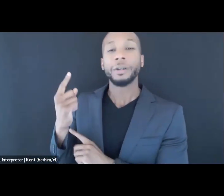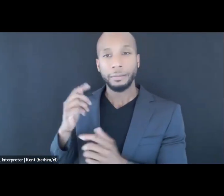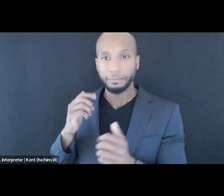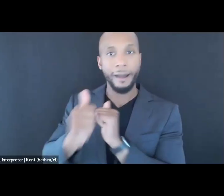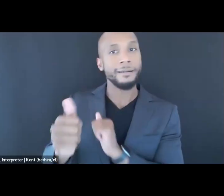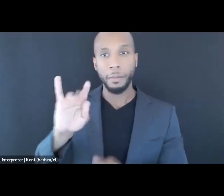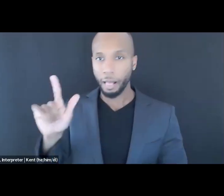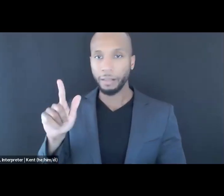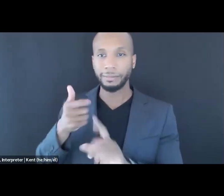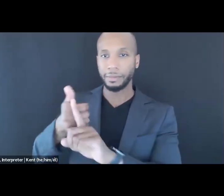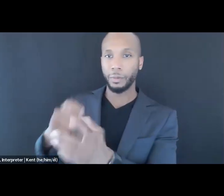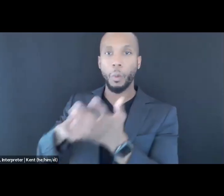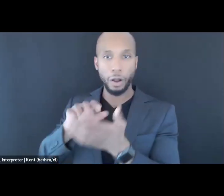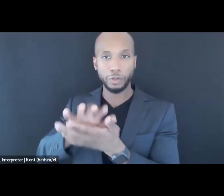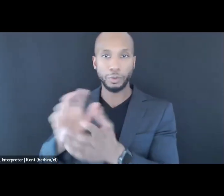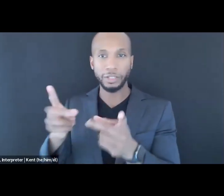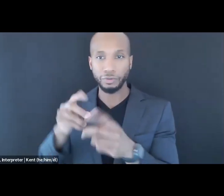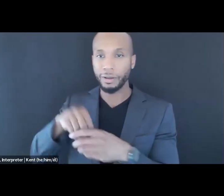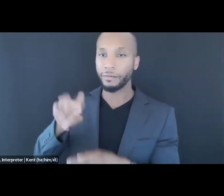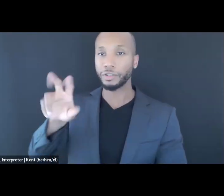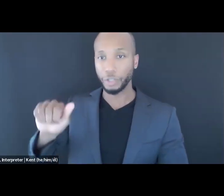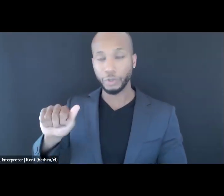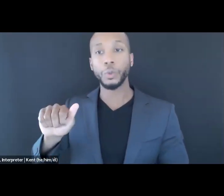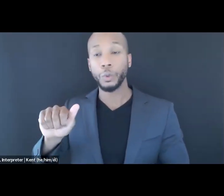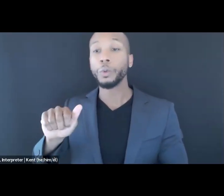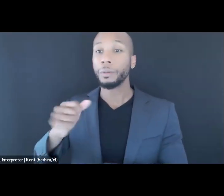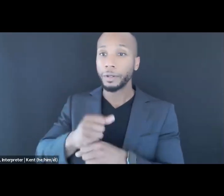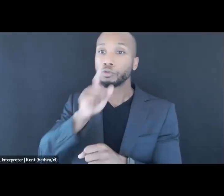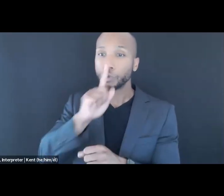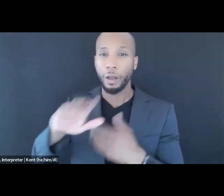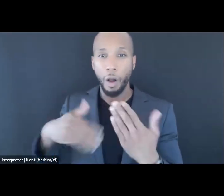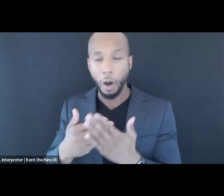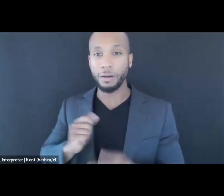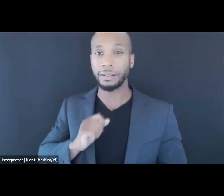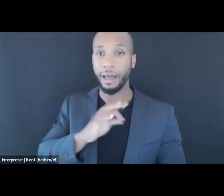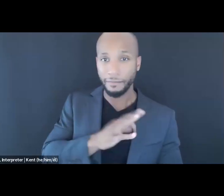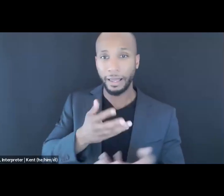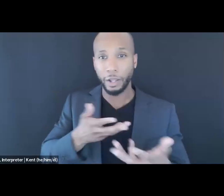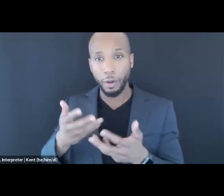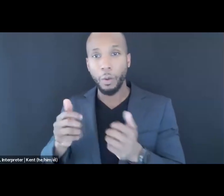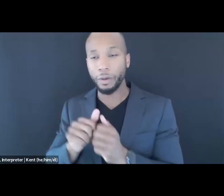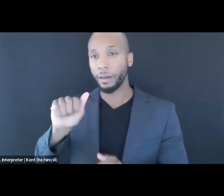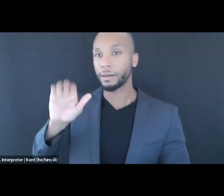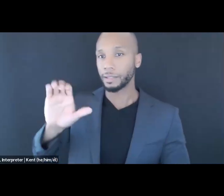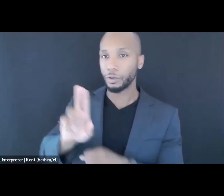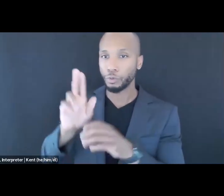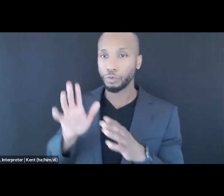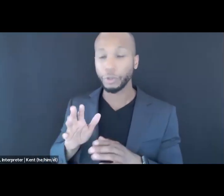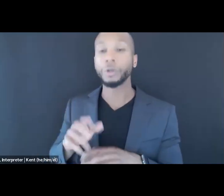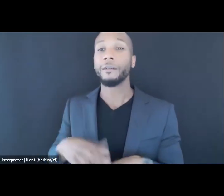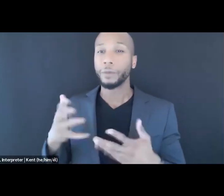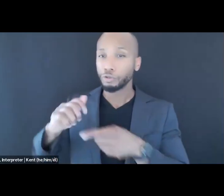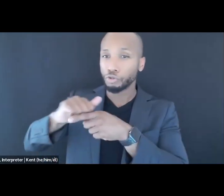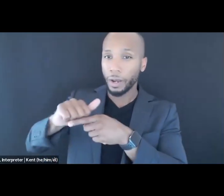passed that requires school districts in Virginia to ensure that all staff that interact with an AAC user to